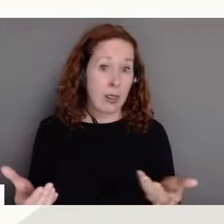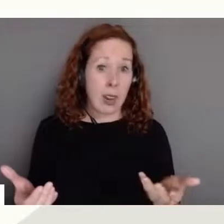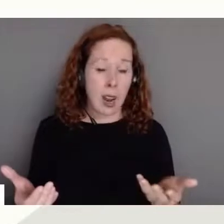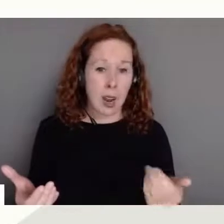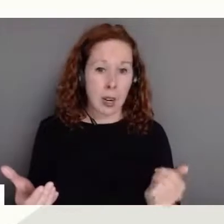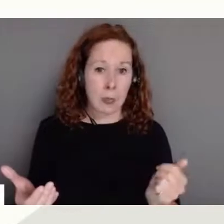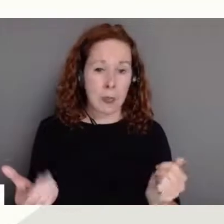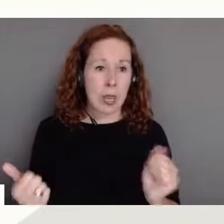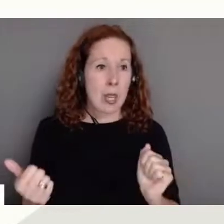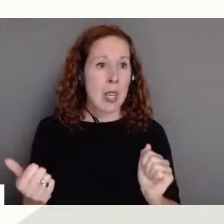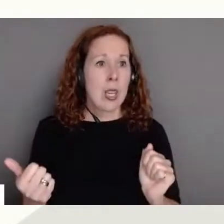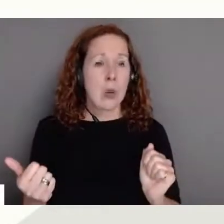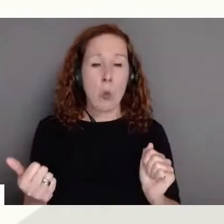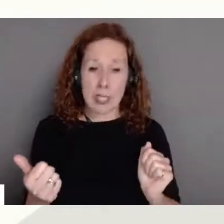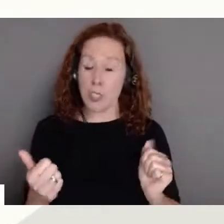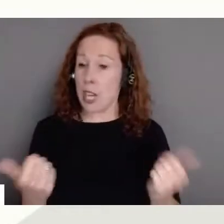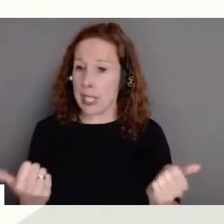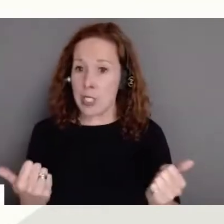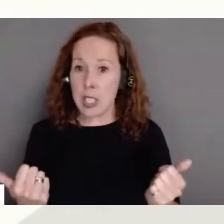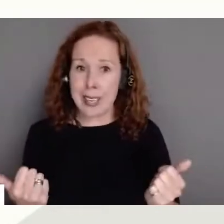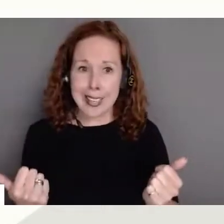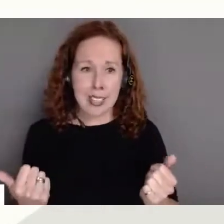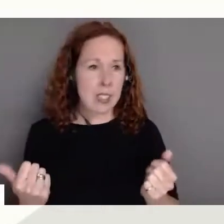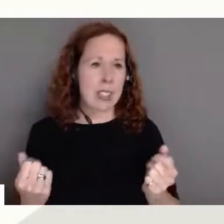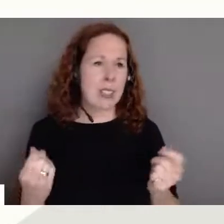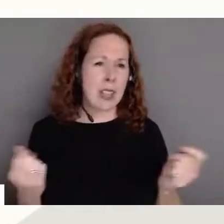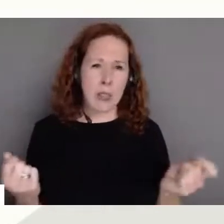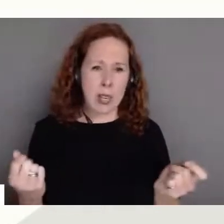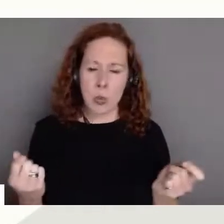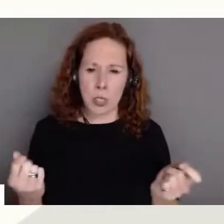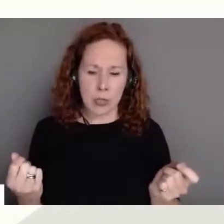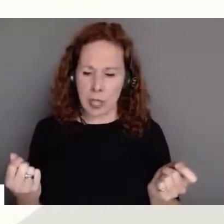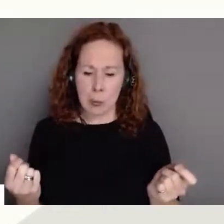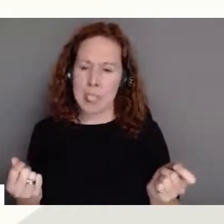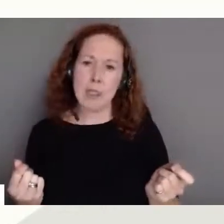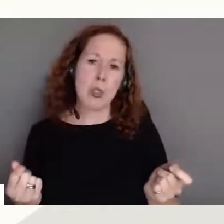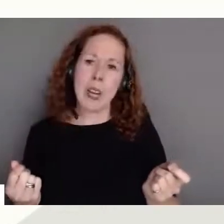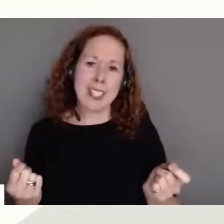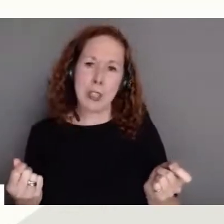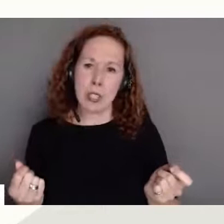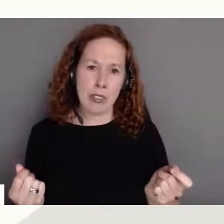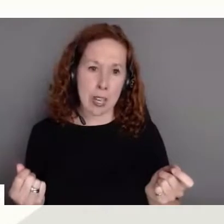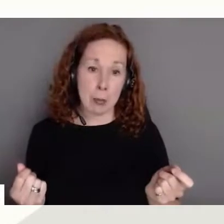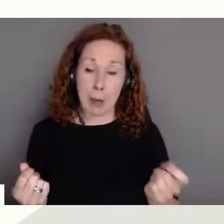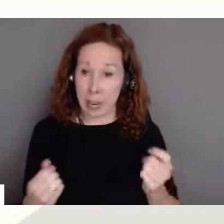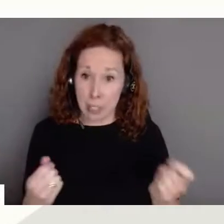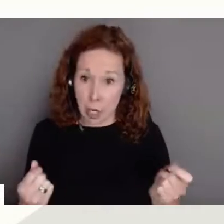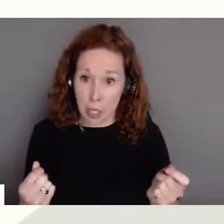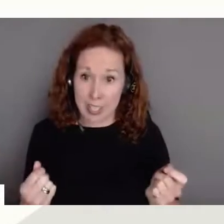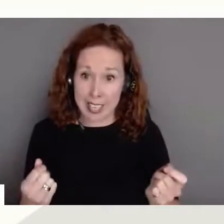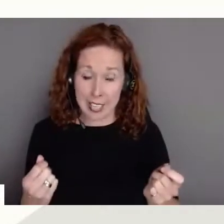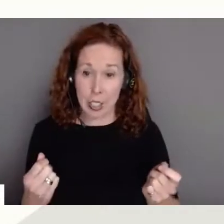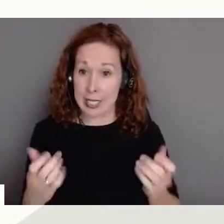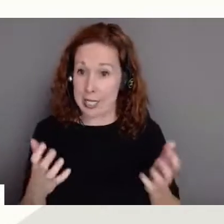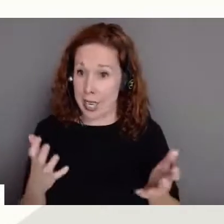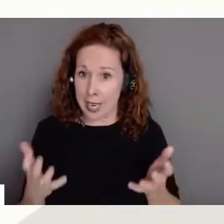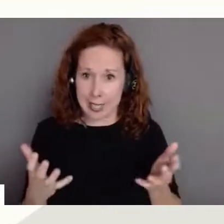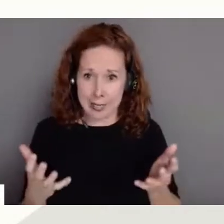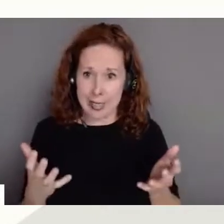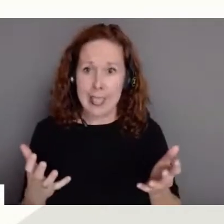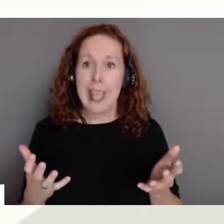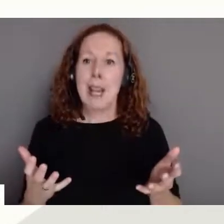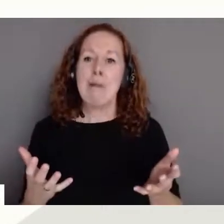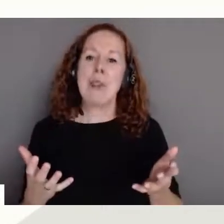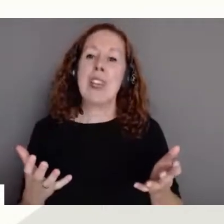it. Mm. um, what's challenging is I know different companies have tried to develop avatars that actually